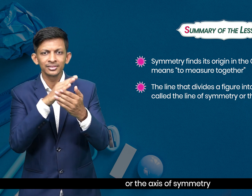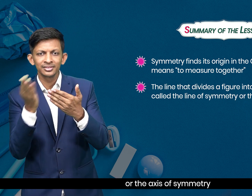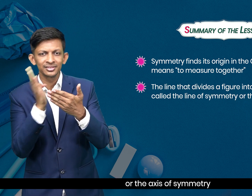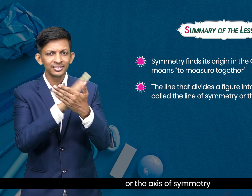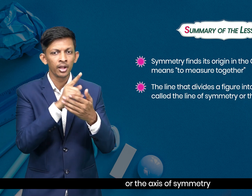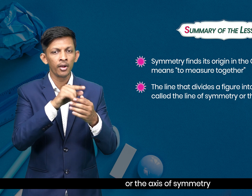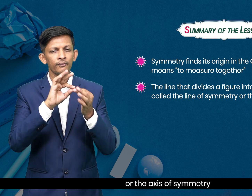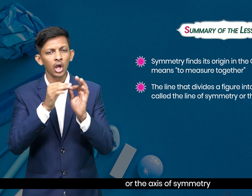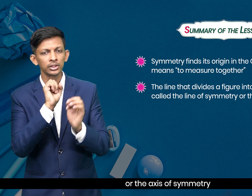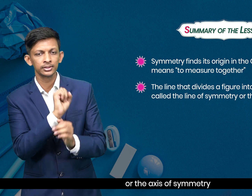symmetry.